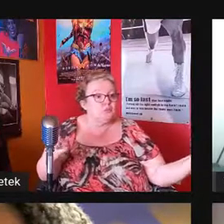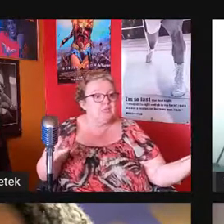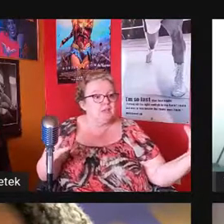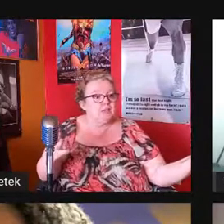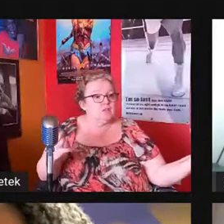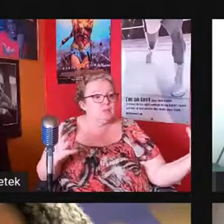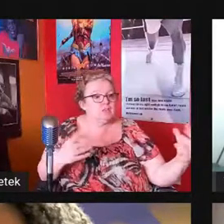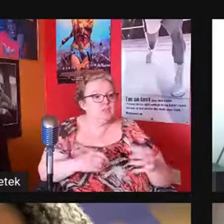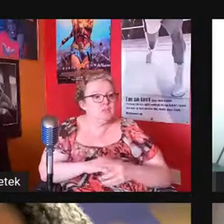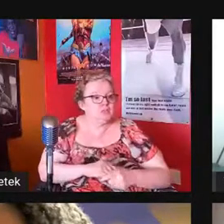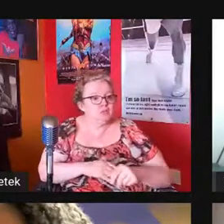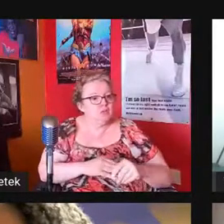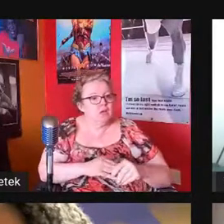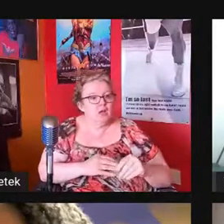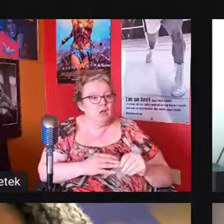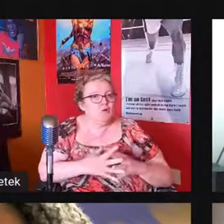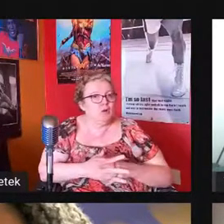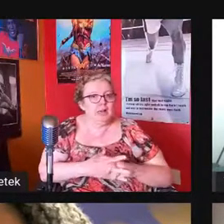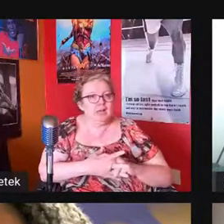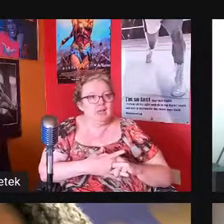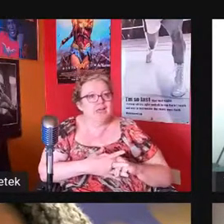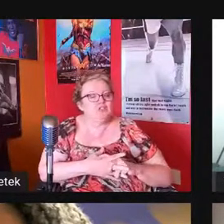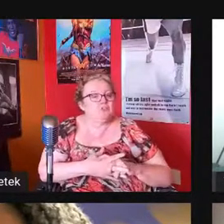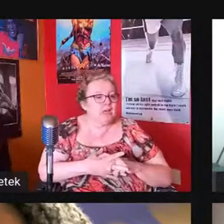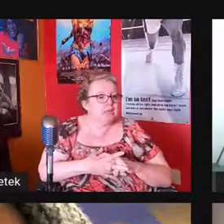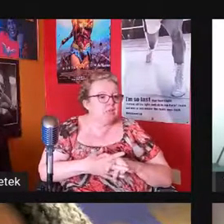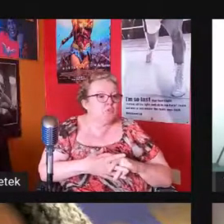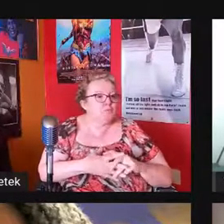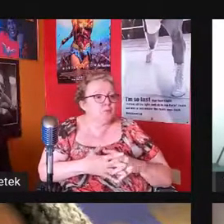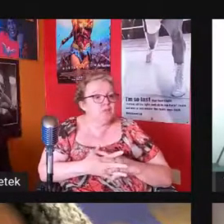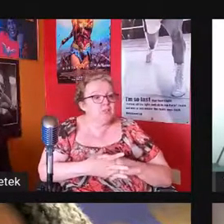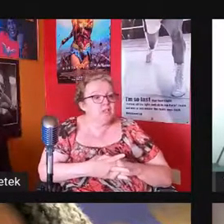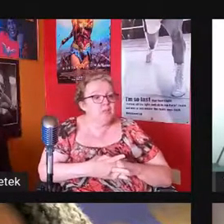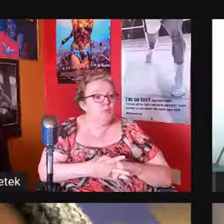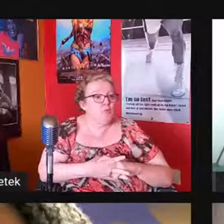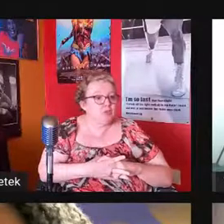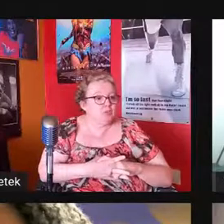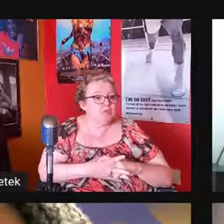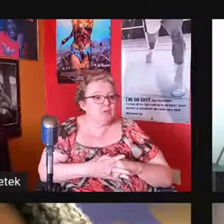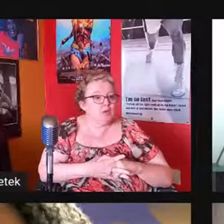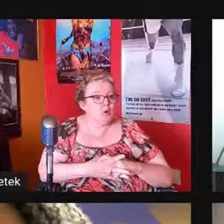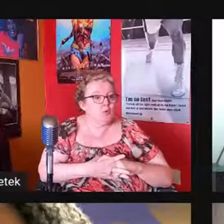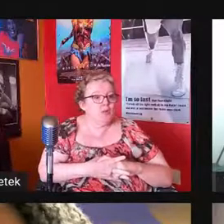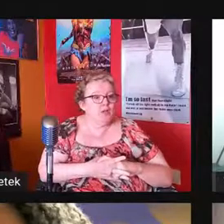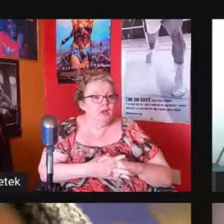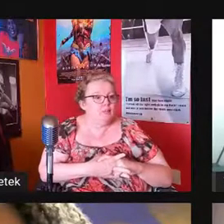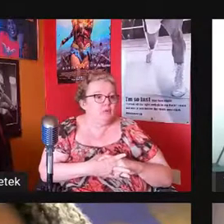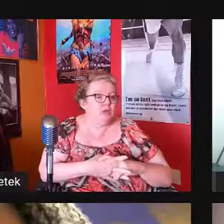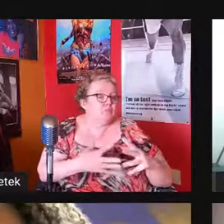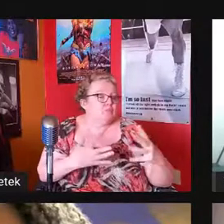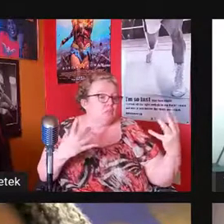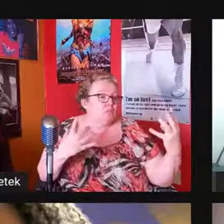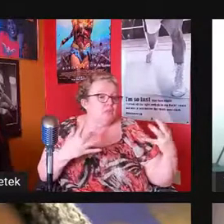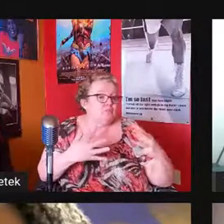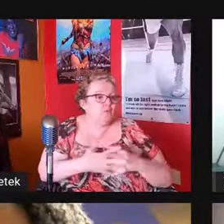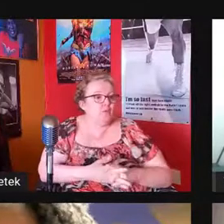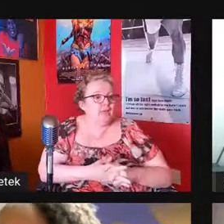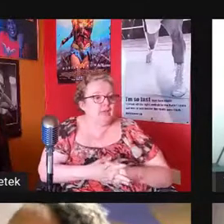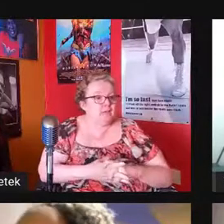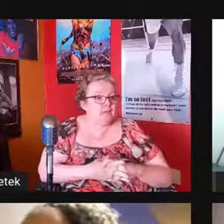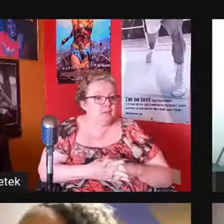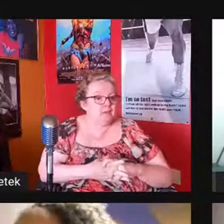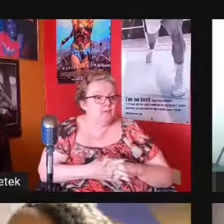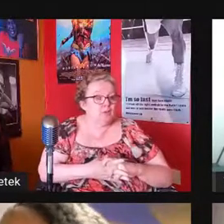to be, the completed picture, I get goosebumps every time I watch it. So I'm just